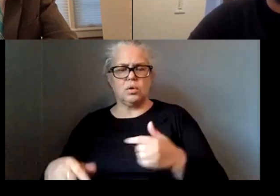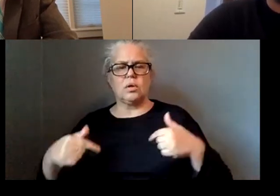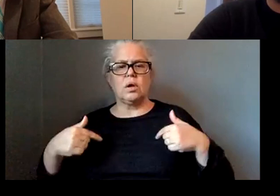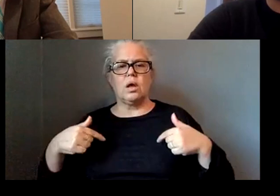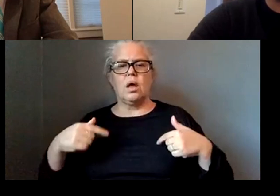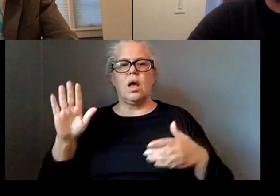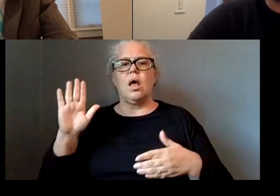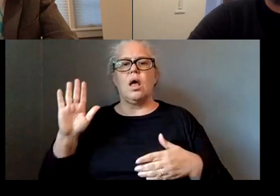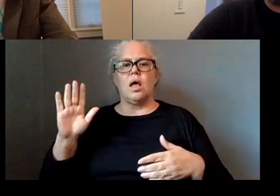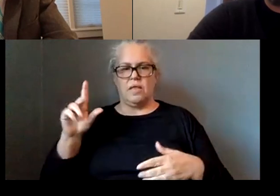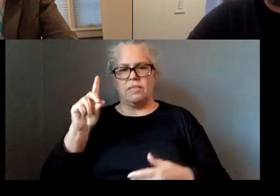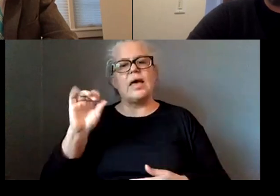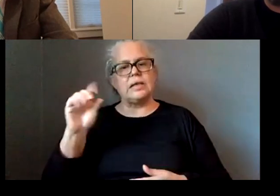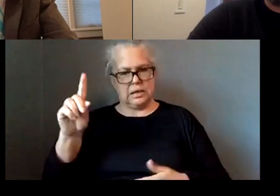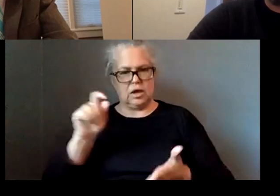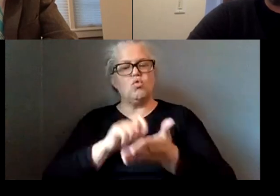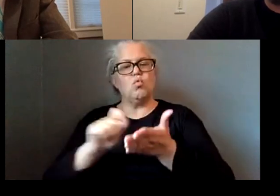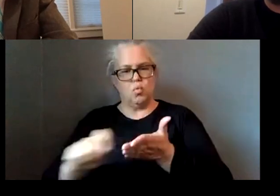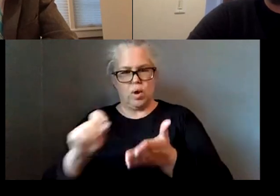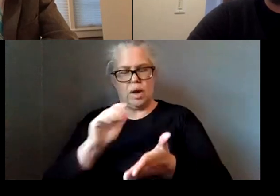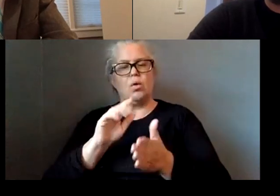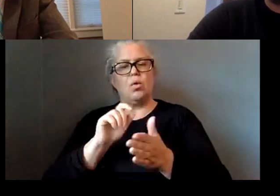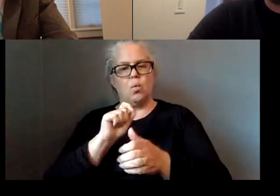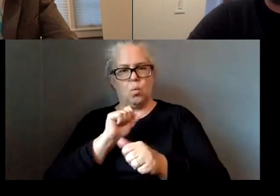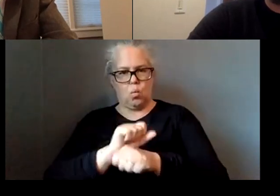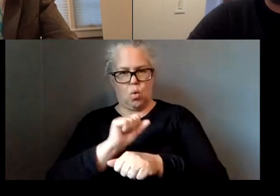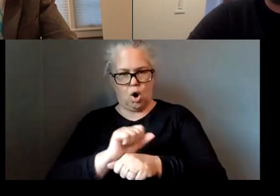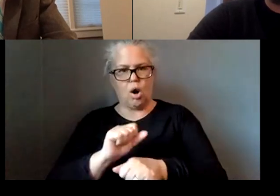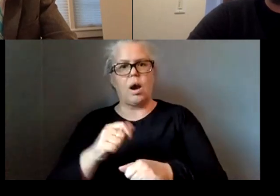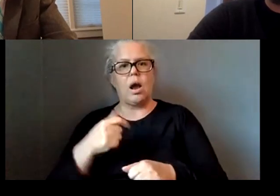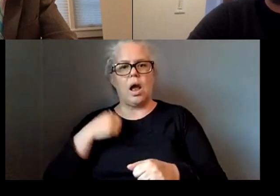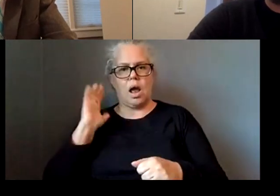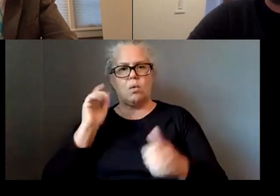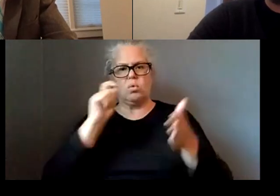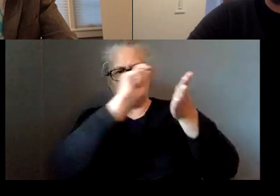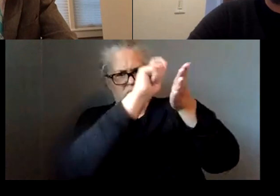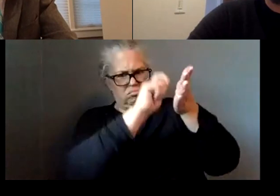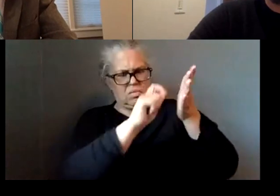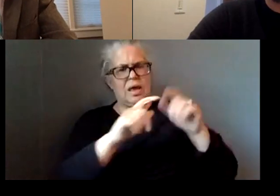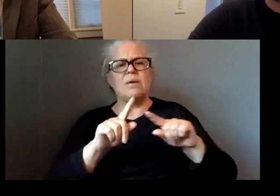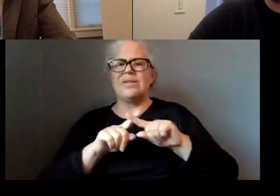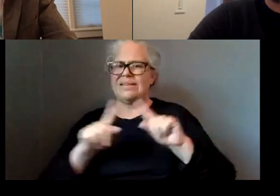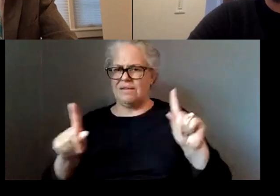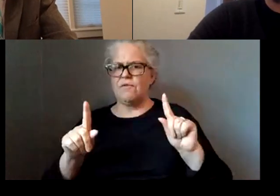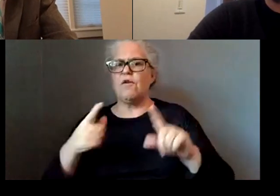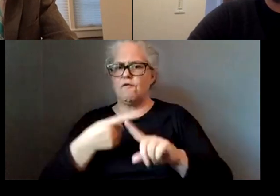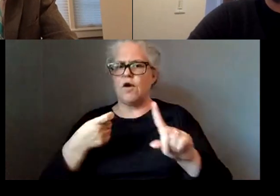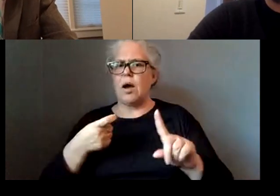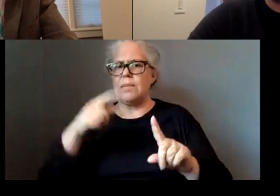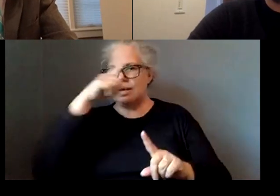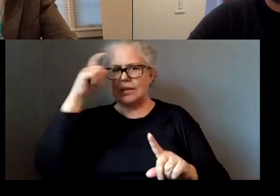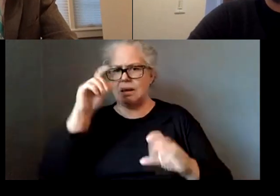work during the program, and it was different from what I would normally have them do if I were doing a summer course, for example, on